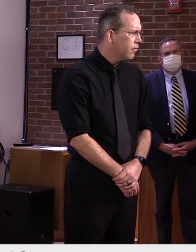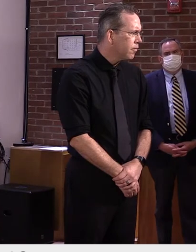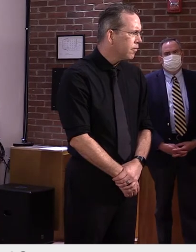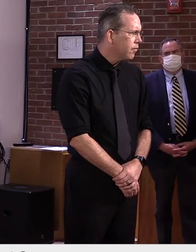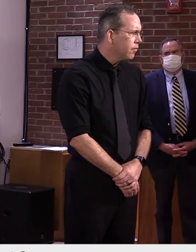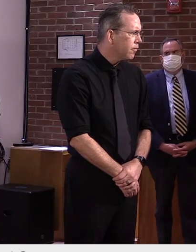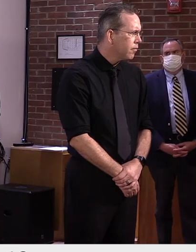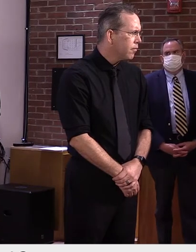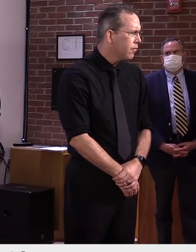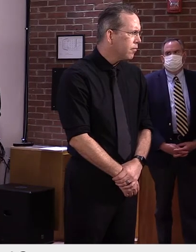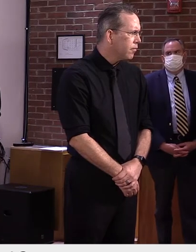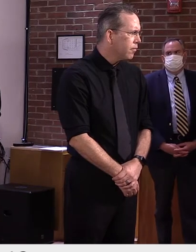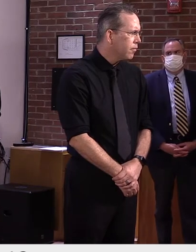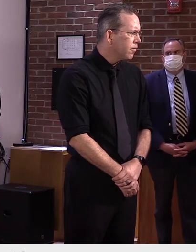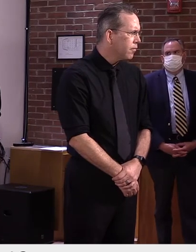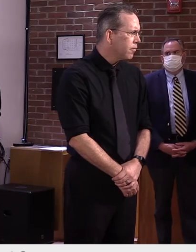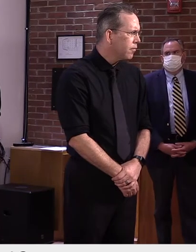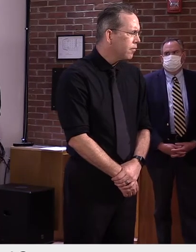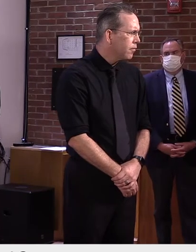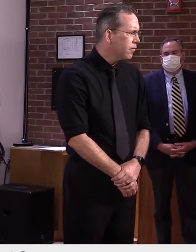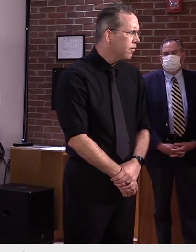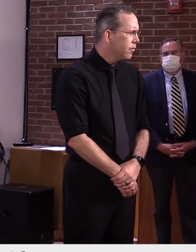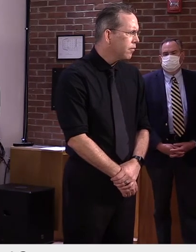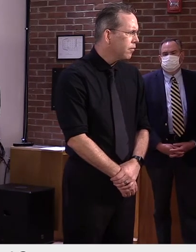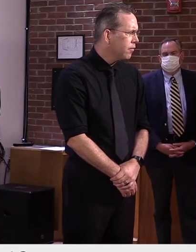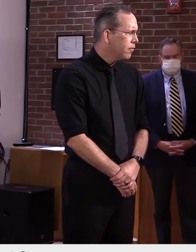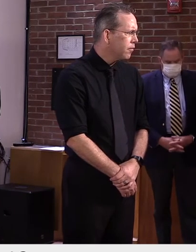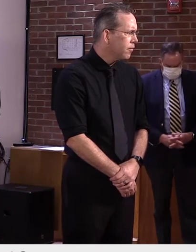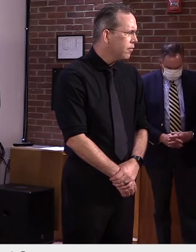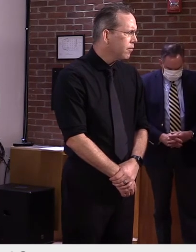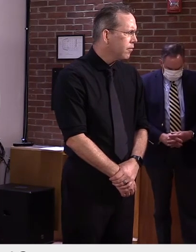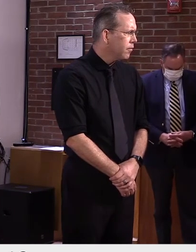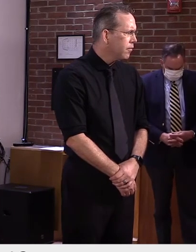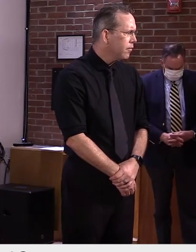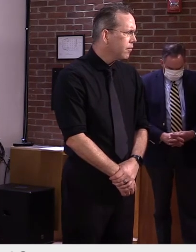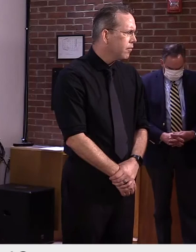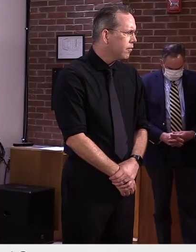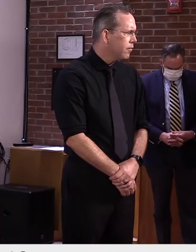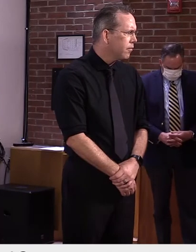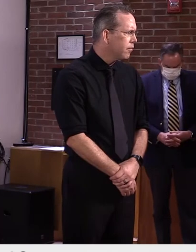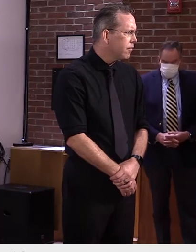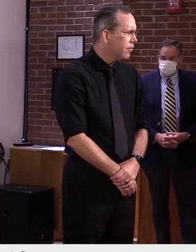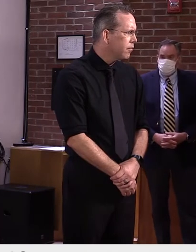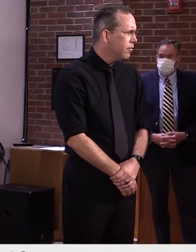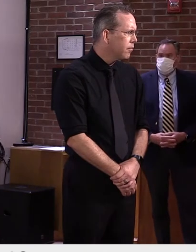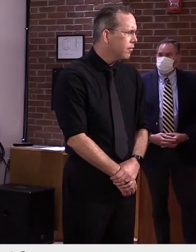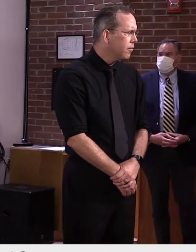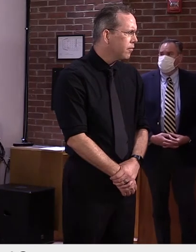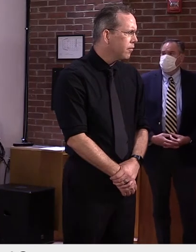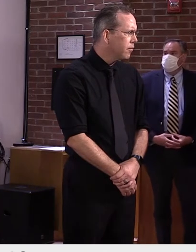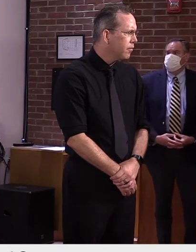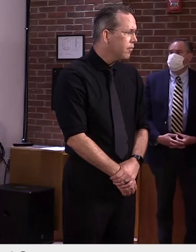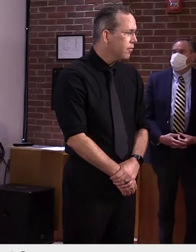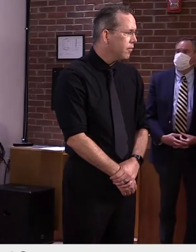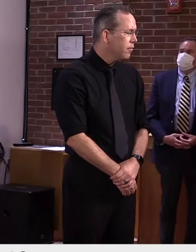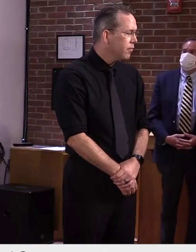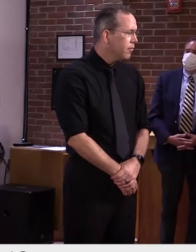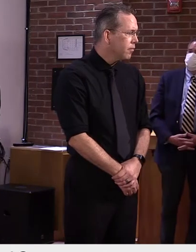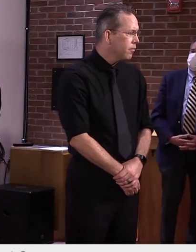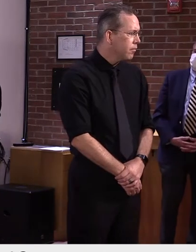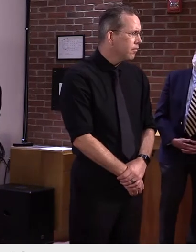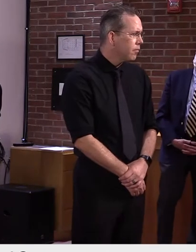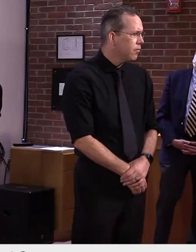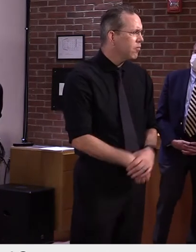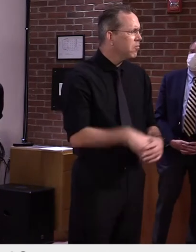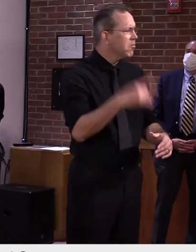uh be kept in uh by someone they trust yeah uh i'll let doctor answer